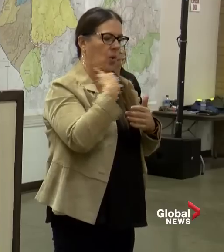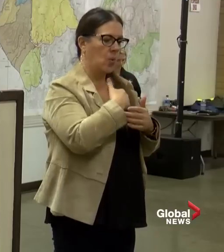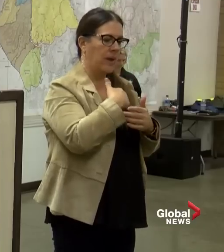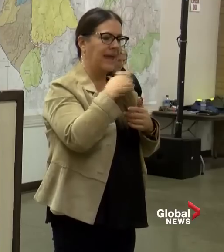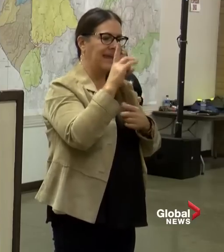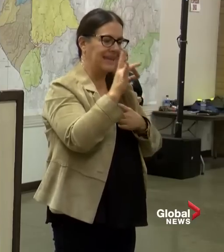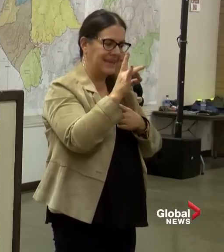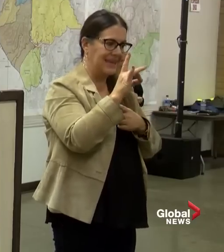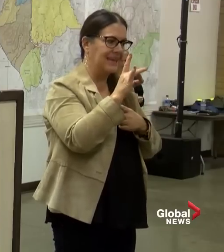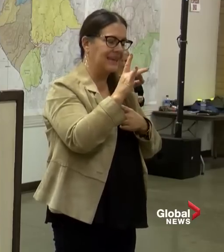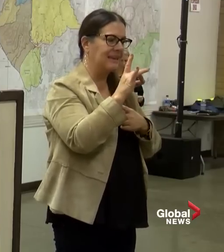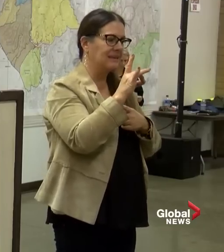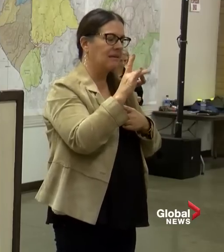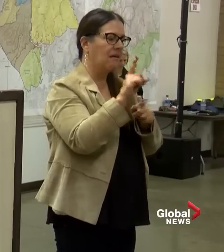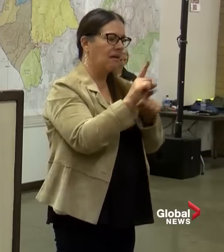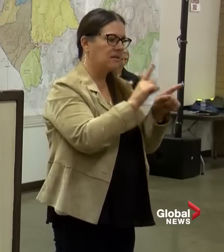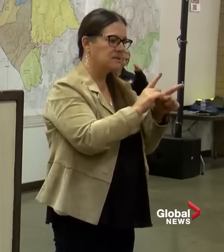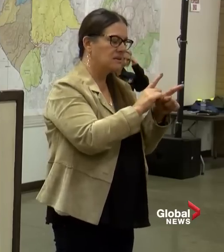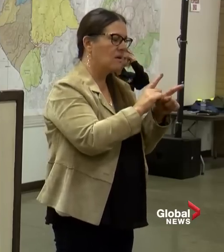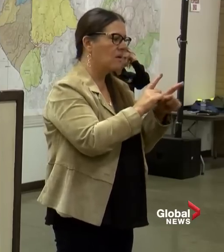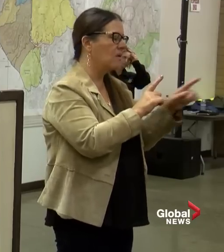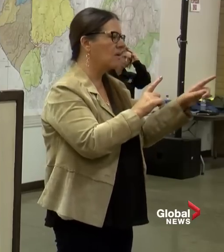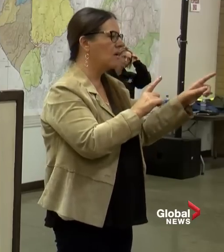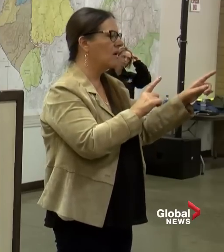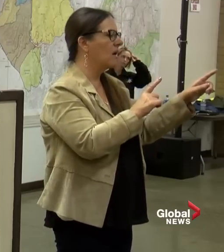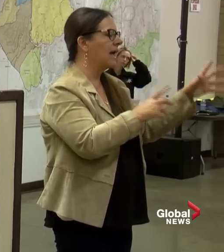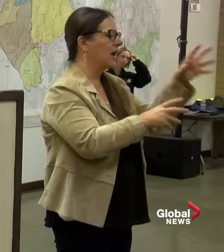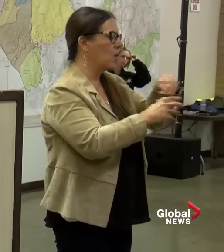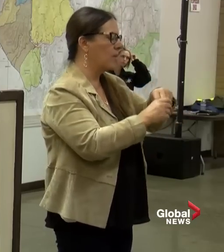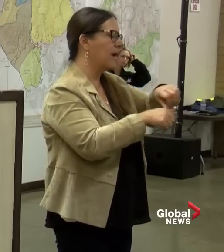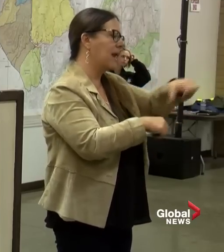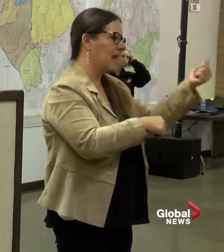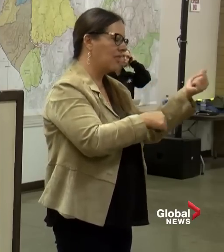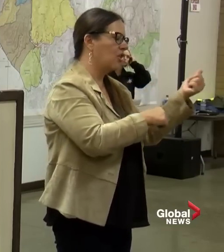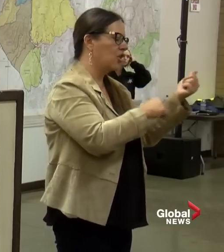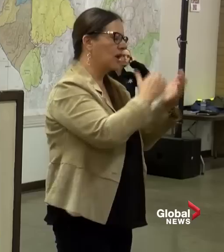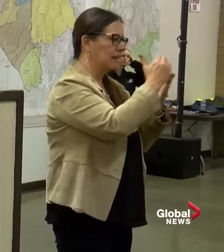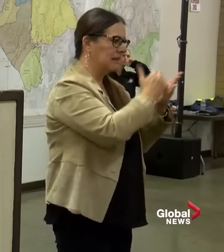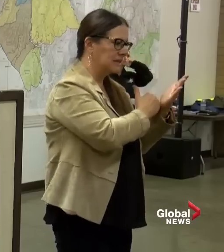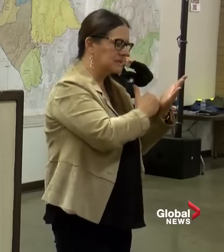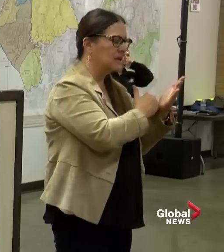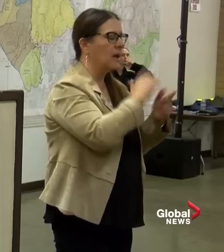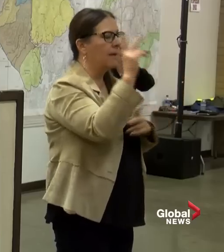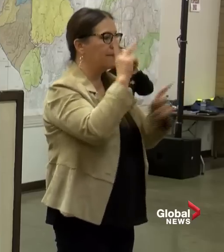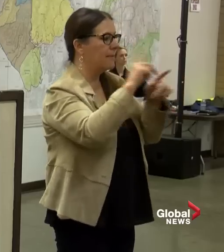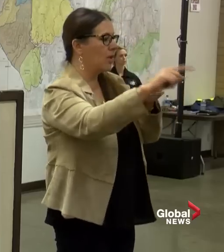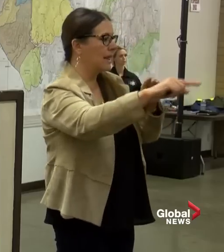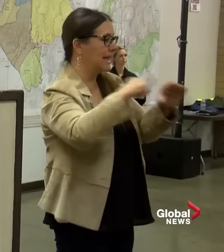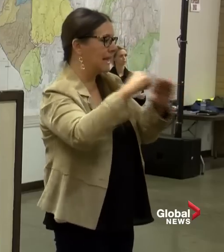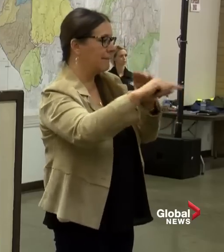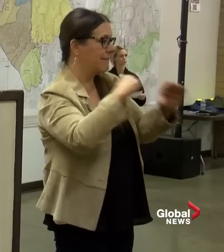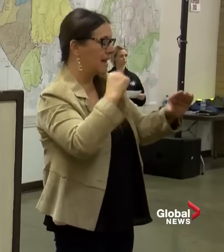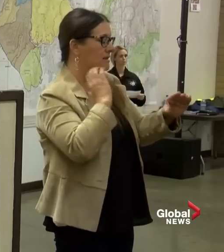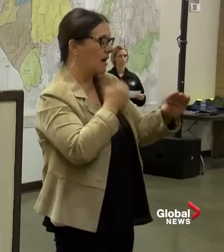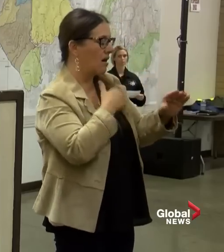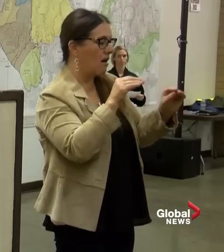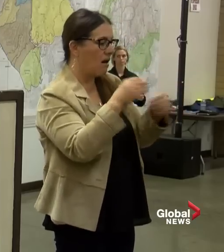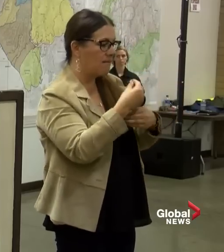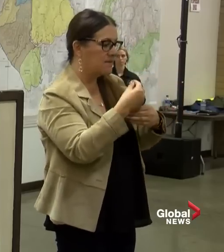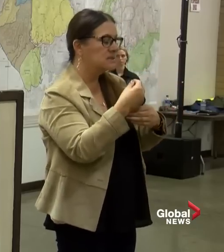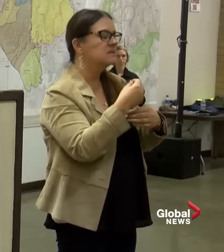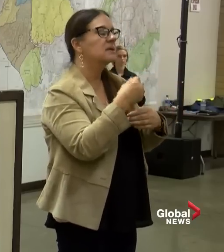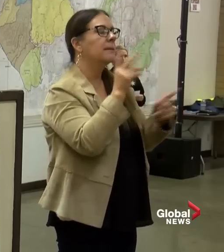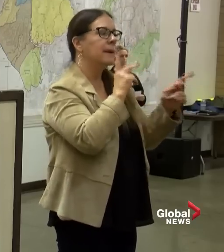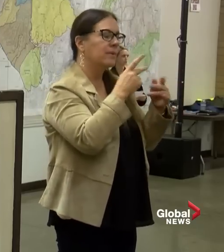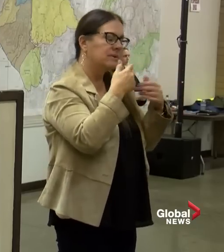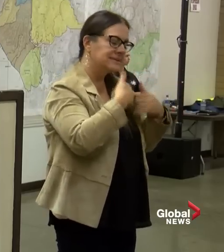now incorporated in the list, and we've been working to account for those individuals. Secondly, people have emailed our office. They continue to do that,